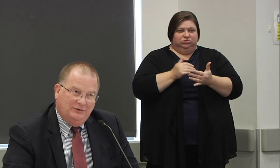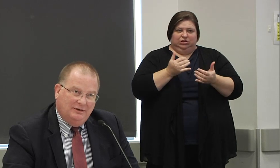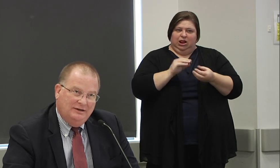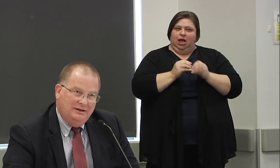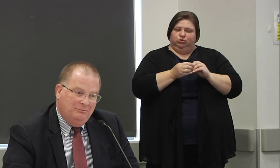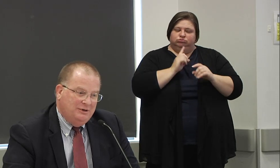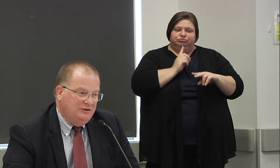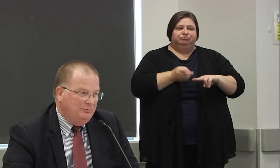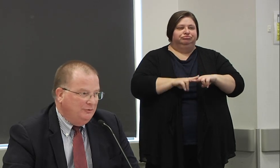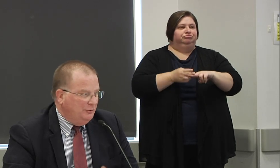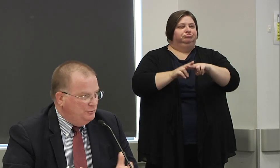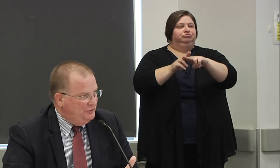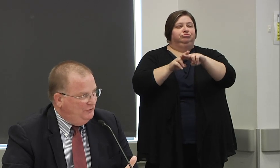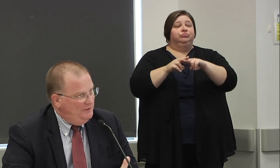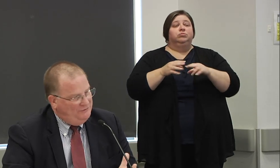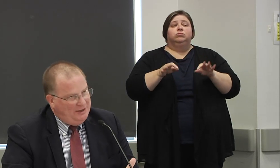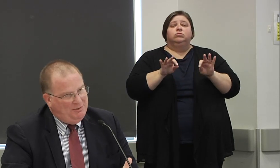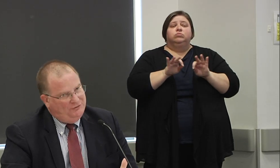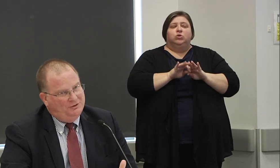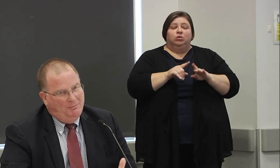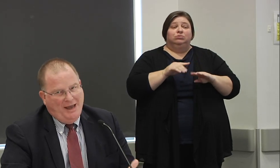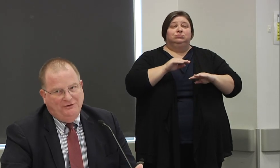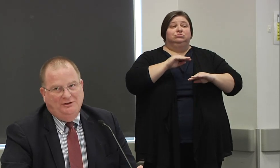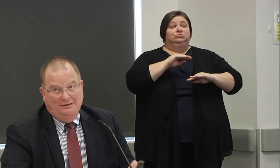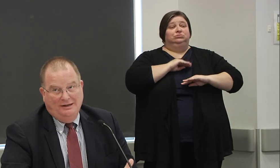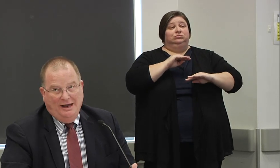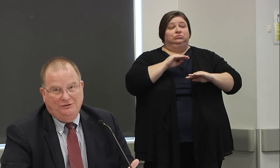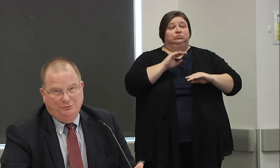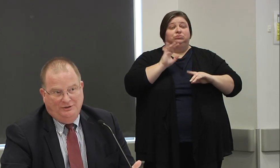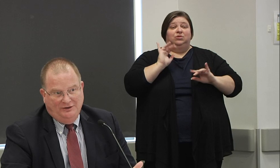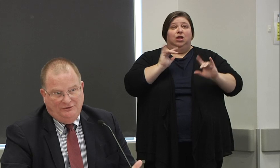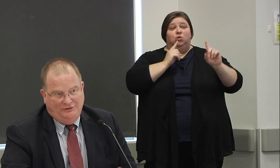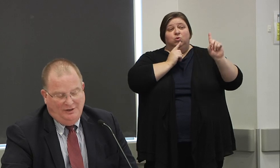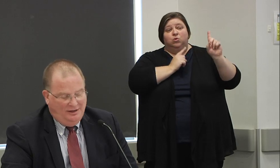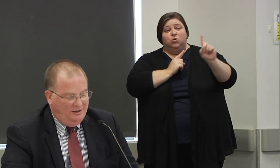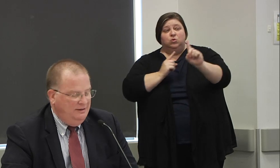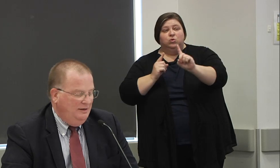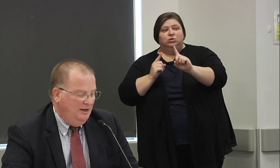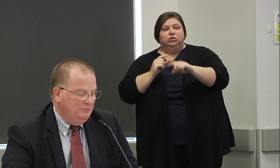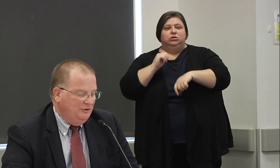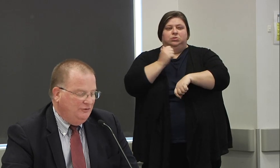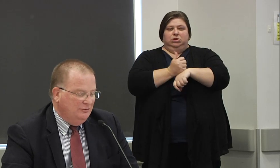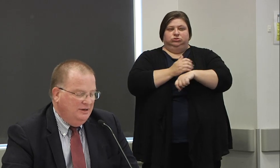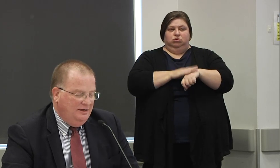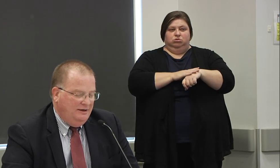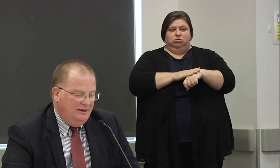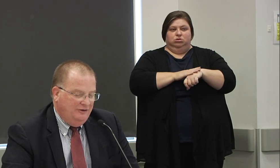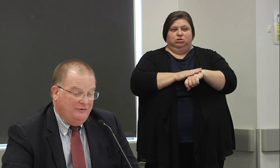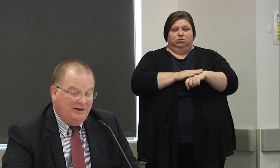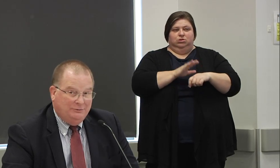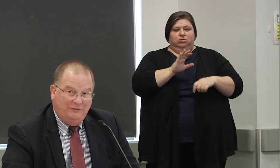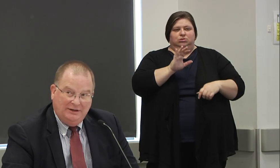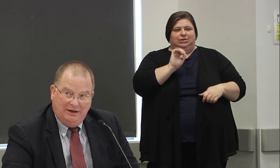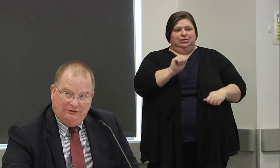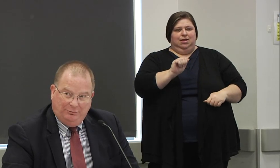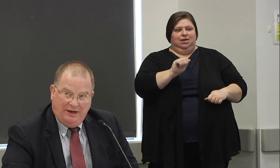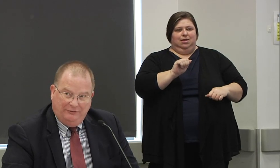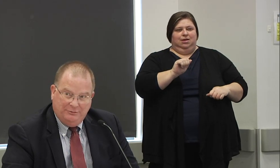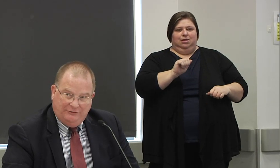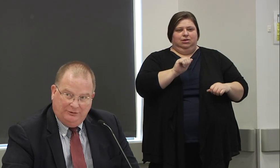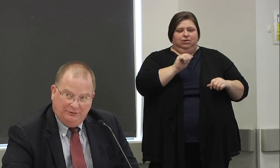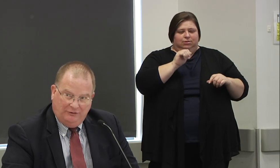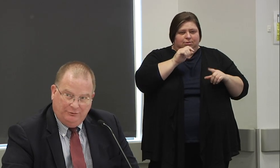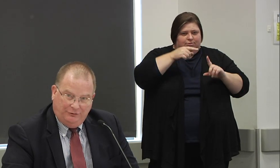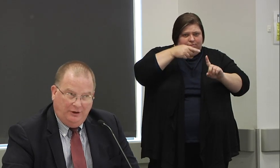to meet this metric, which is in fact based on capacity, not actual tests administered, is the fact that we finally got supply from the